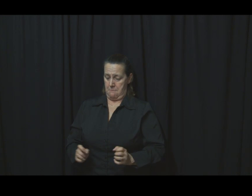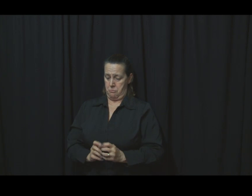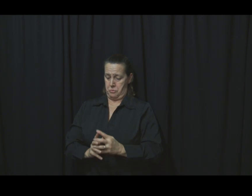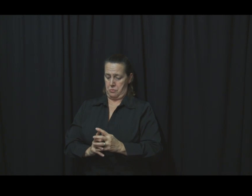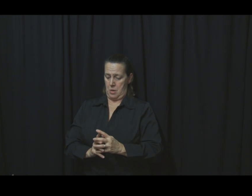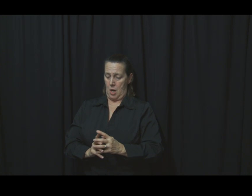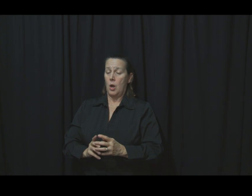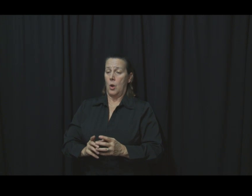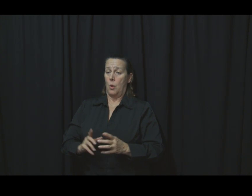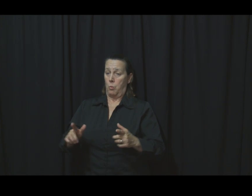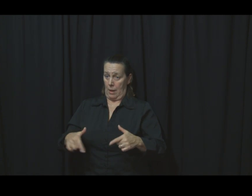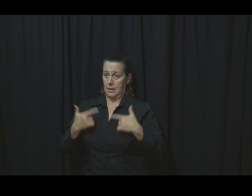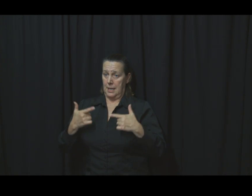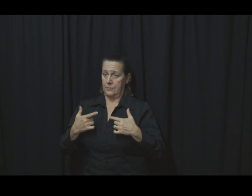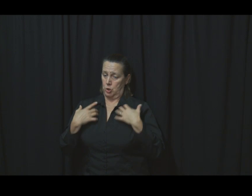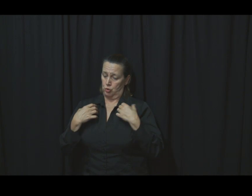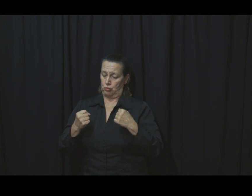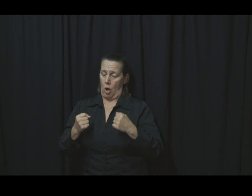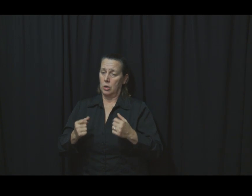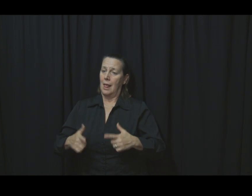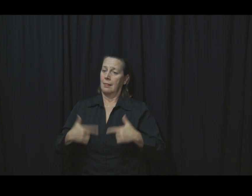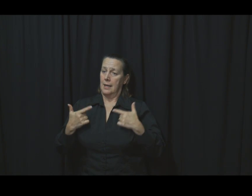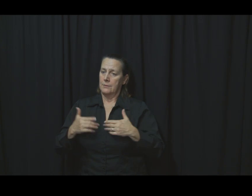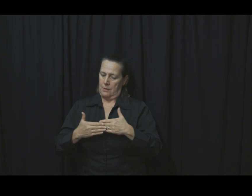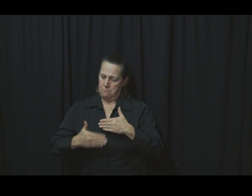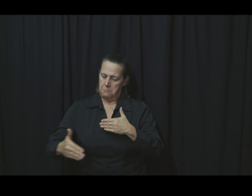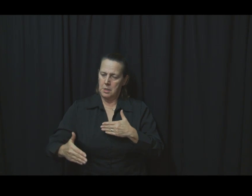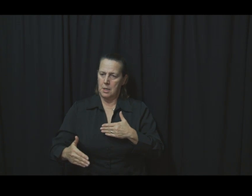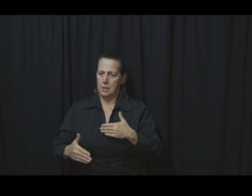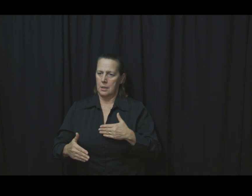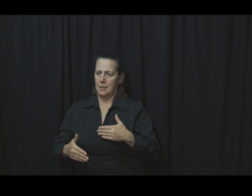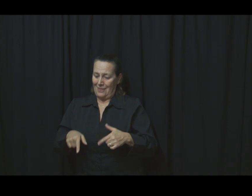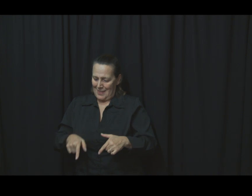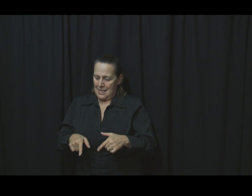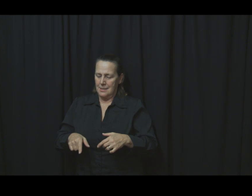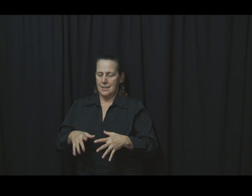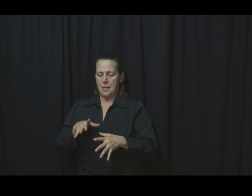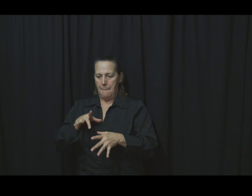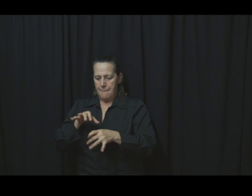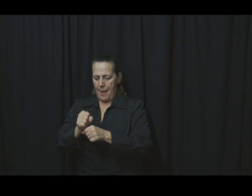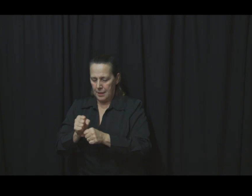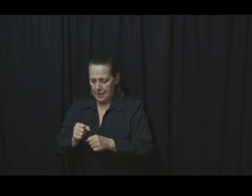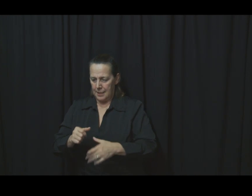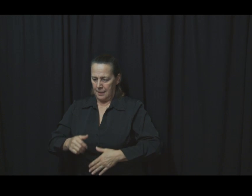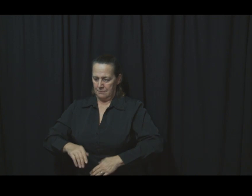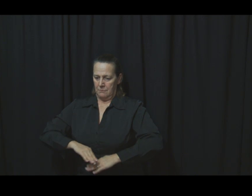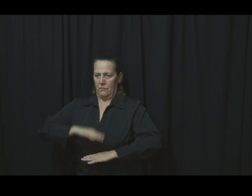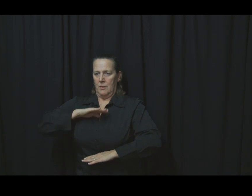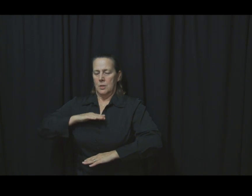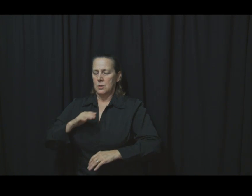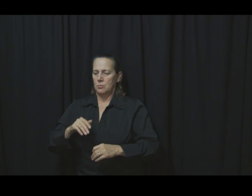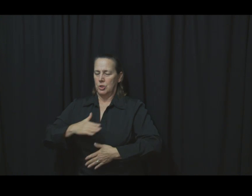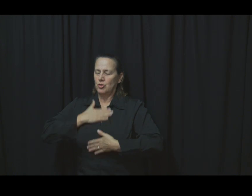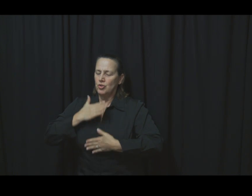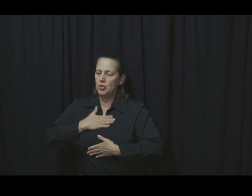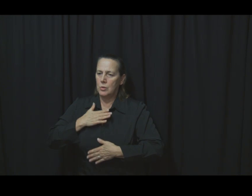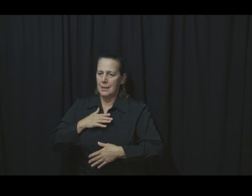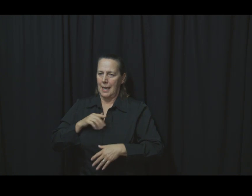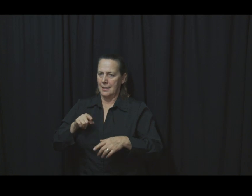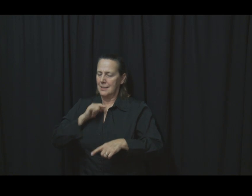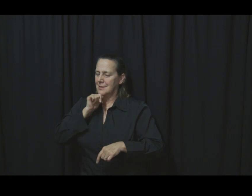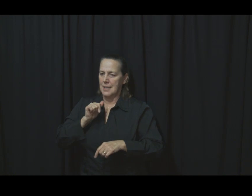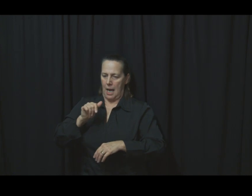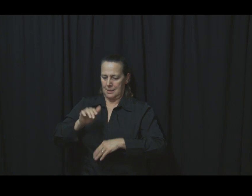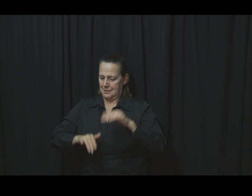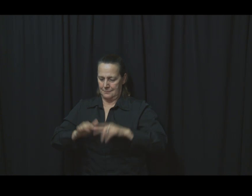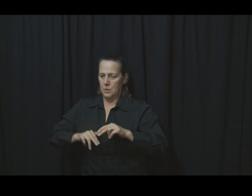it falls away. And this is compelling and wonderful and fills me with joy and is inconsistent with a